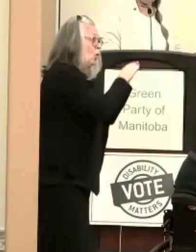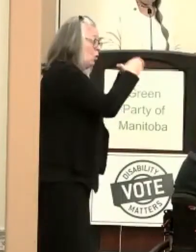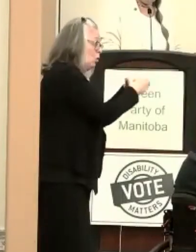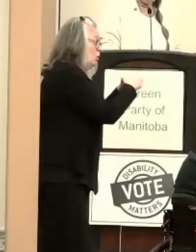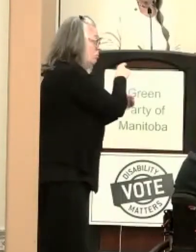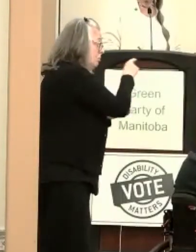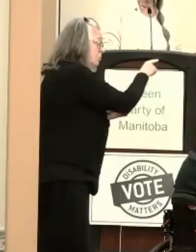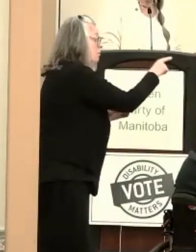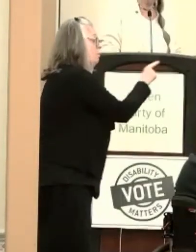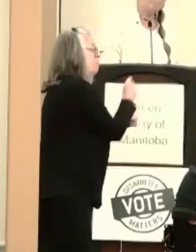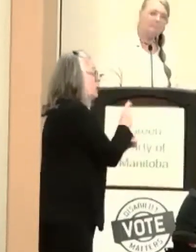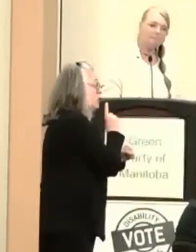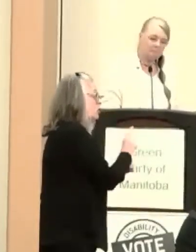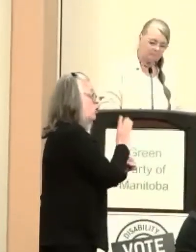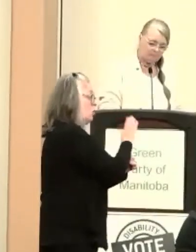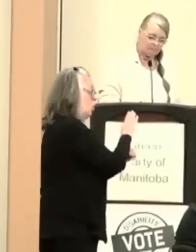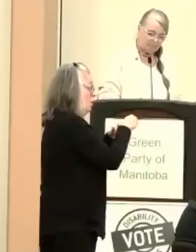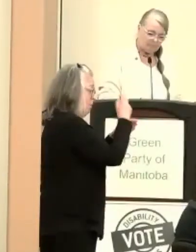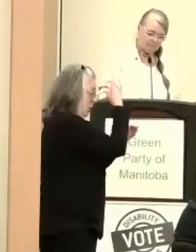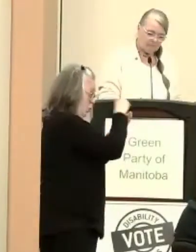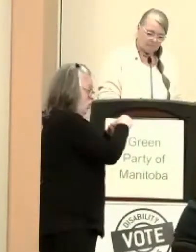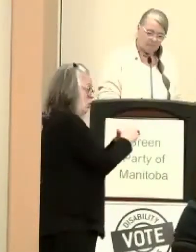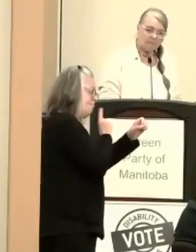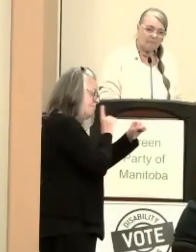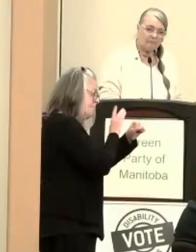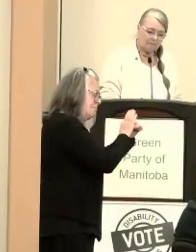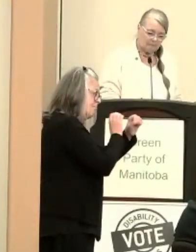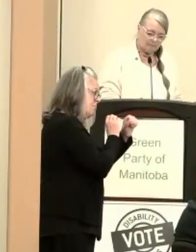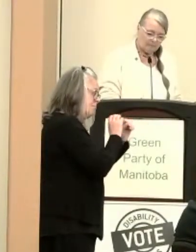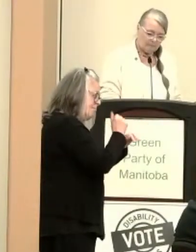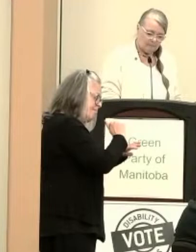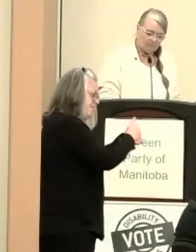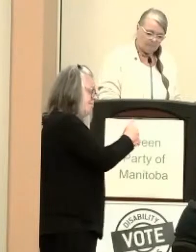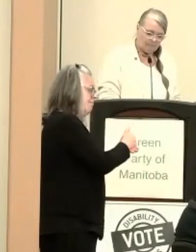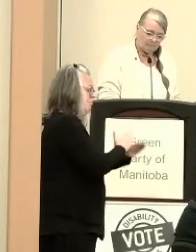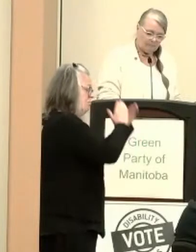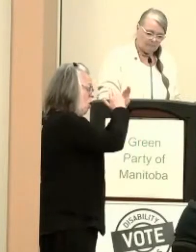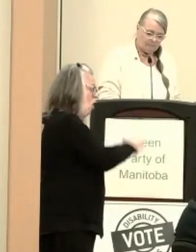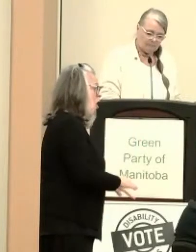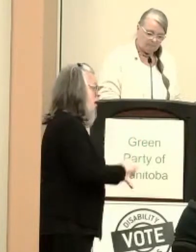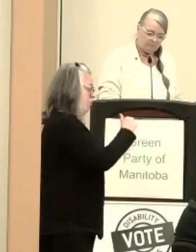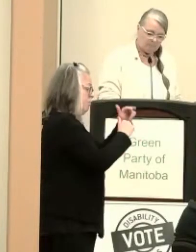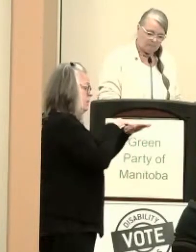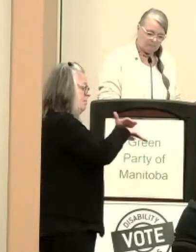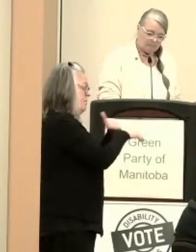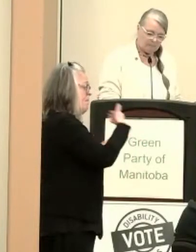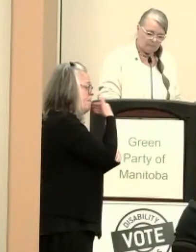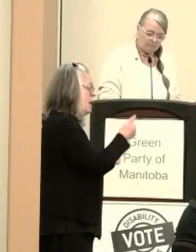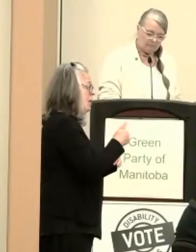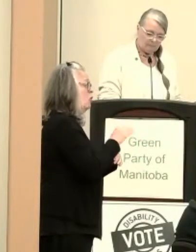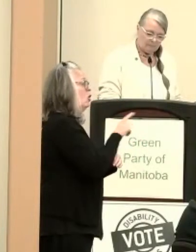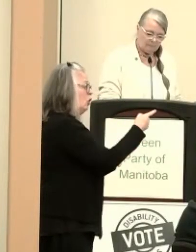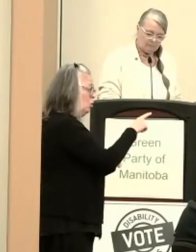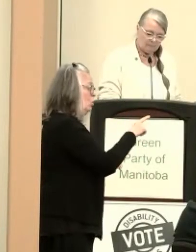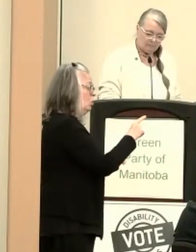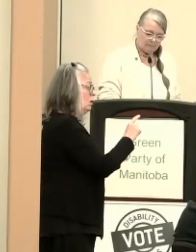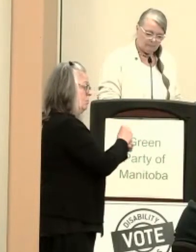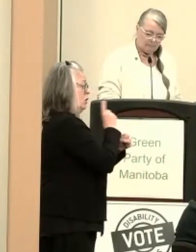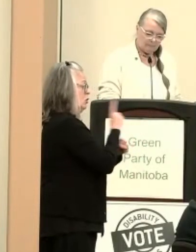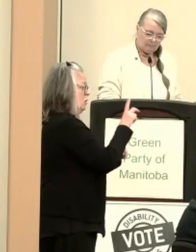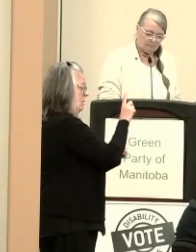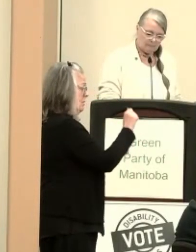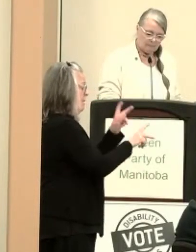prevention and removal of barriers in facilities, buildings, and structures? And how will your party ensure that disabled people are